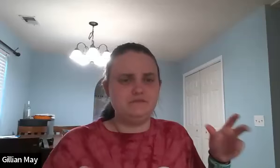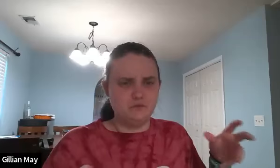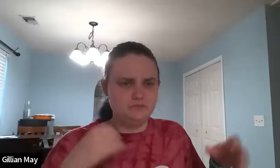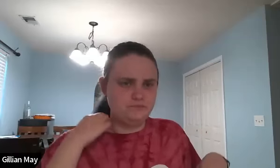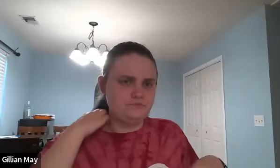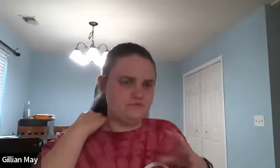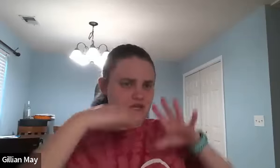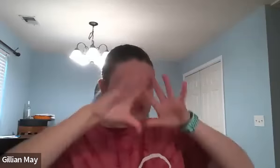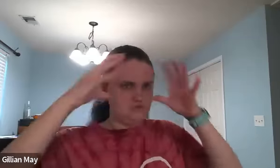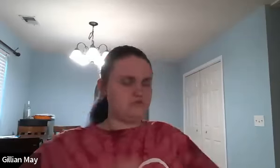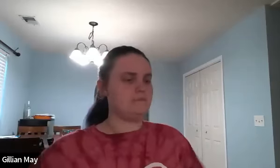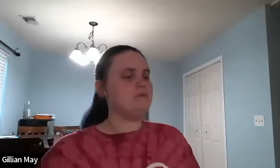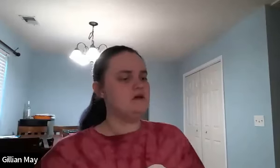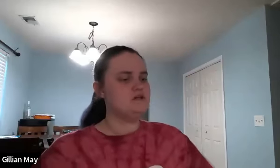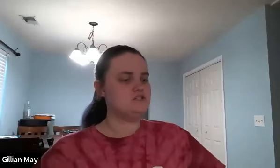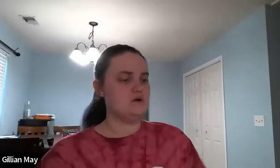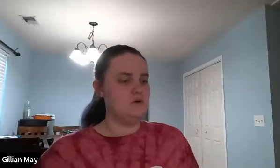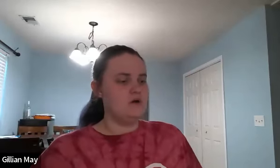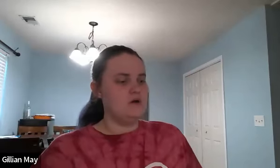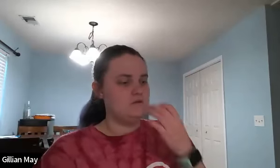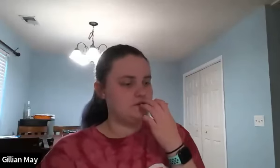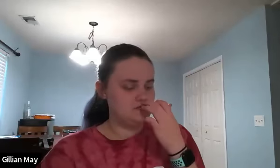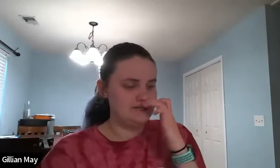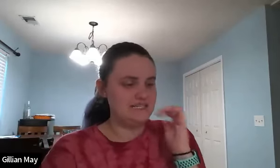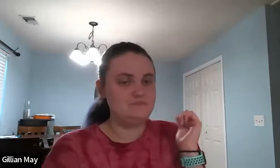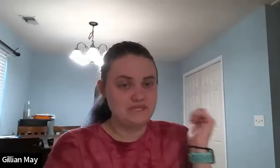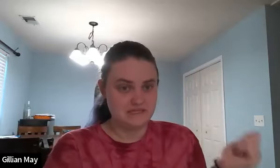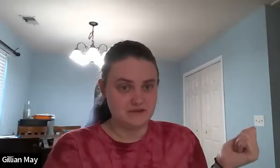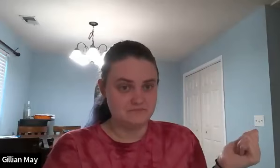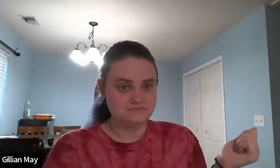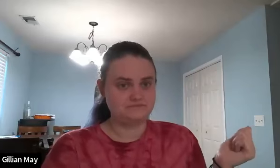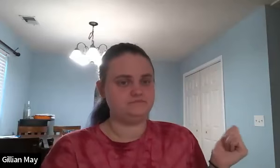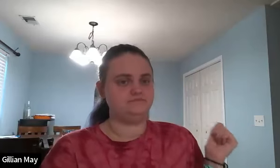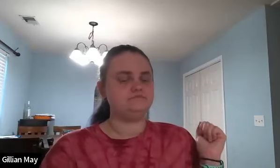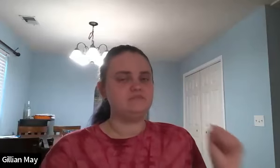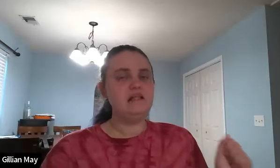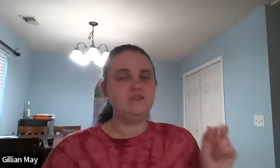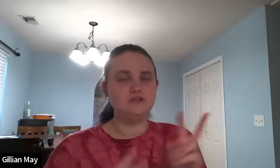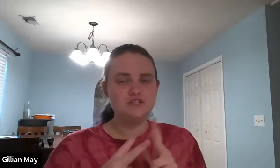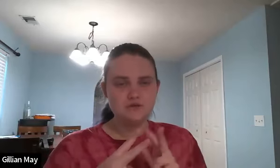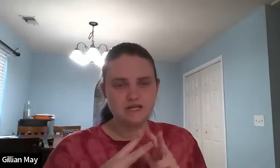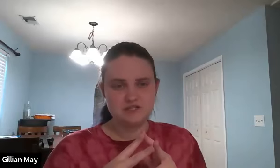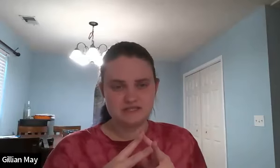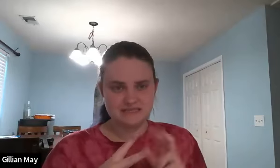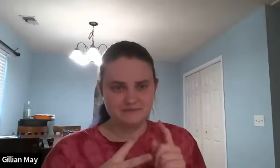seafood, that general thing. So the first one is pizza. There are 2 ways you can sign